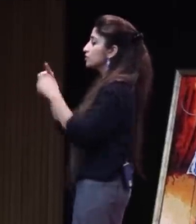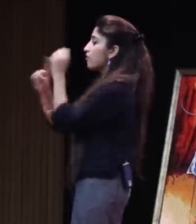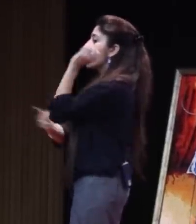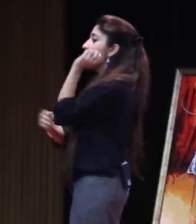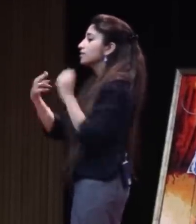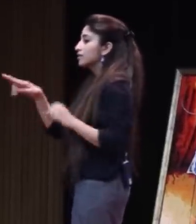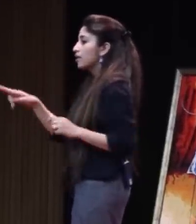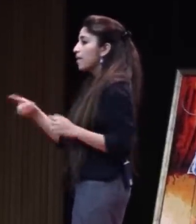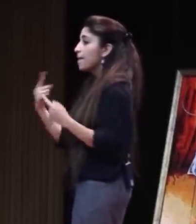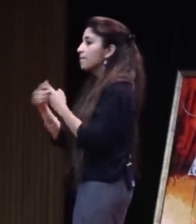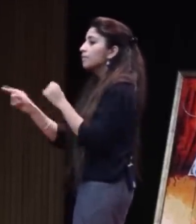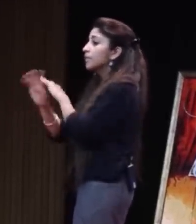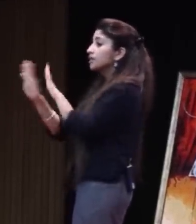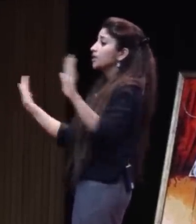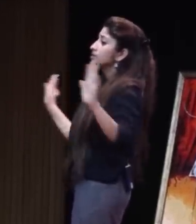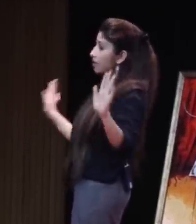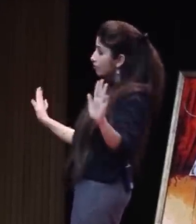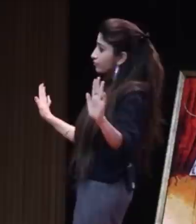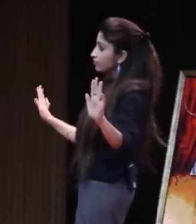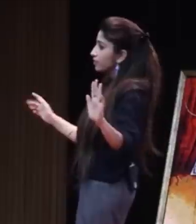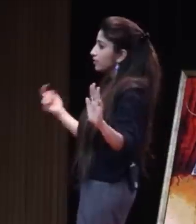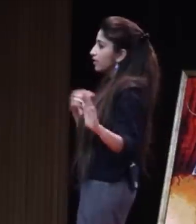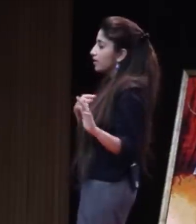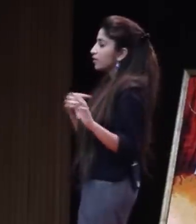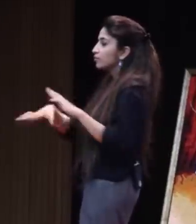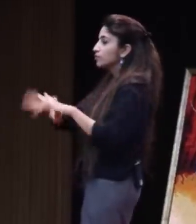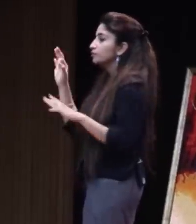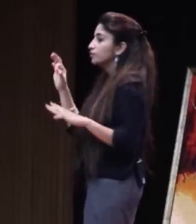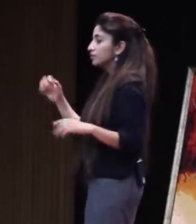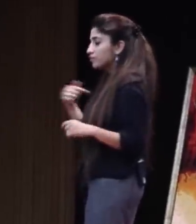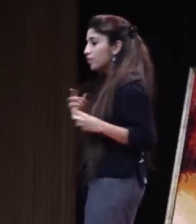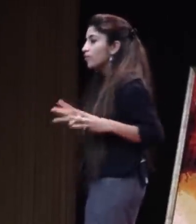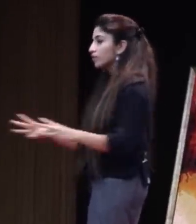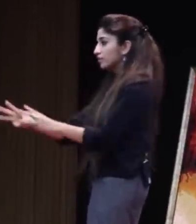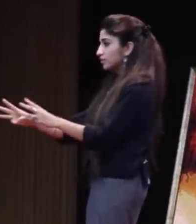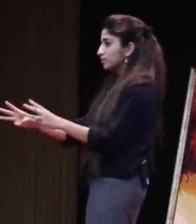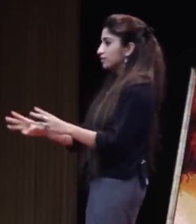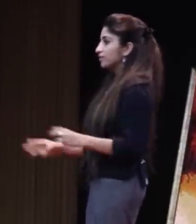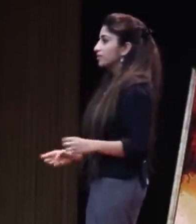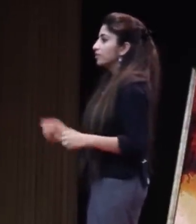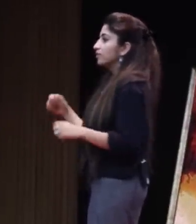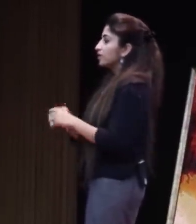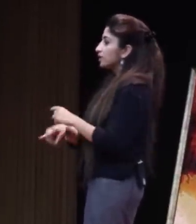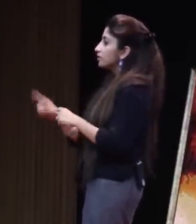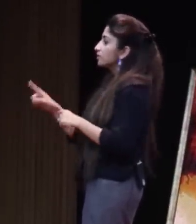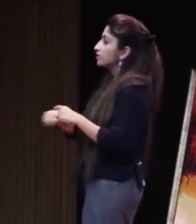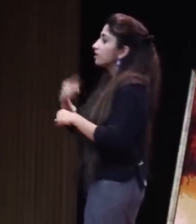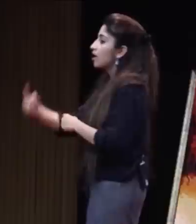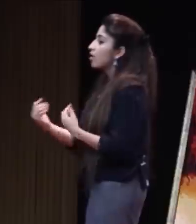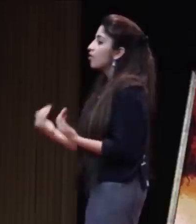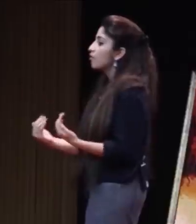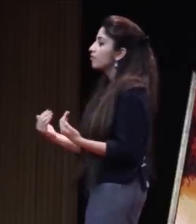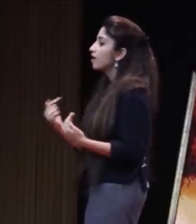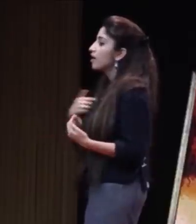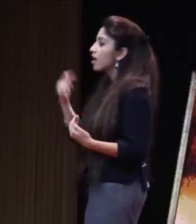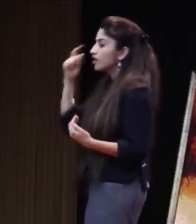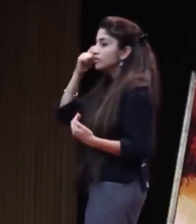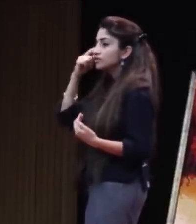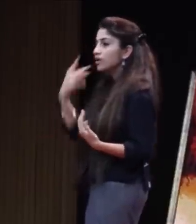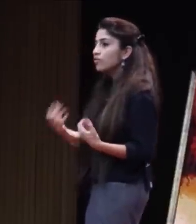my last name. That's enough. I chose my way. So now, I would like to talk